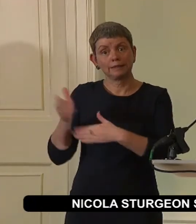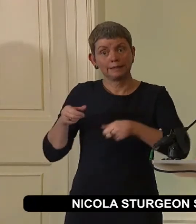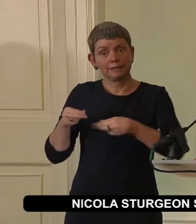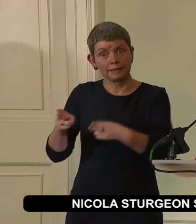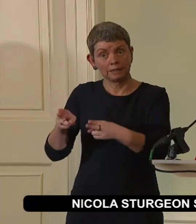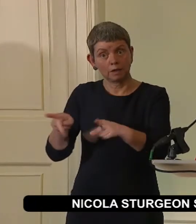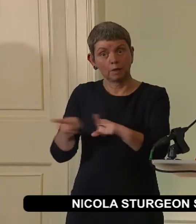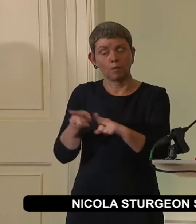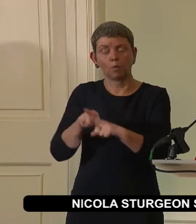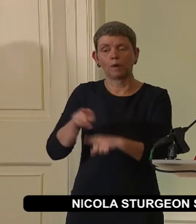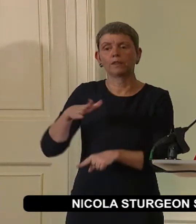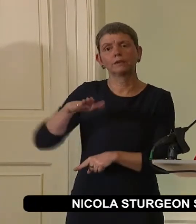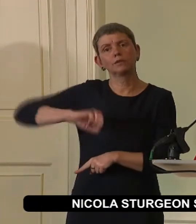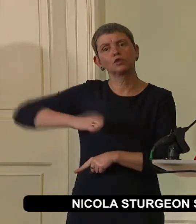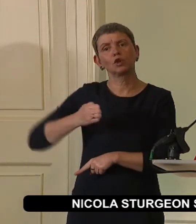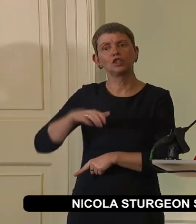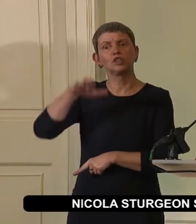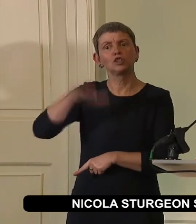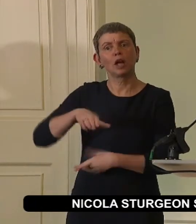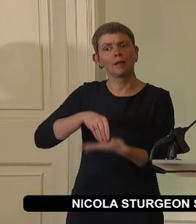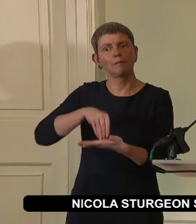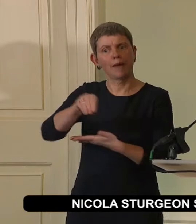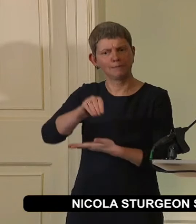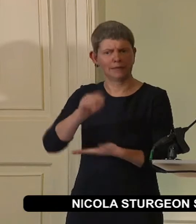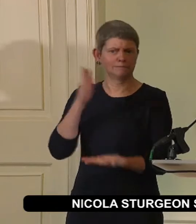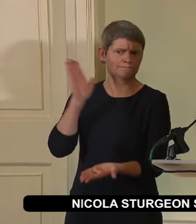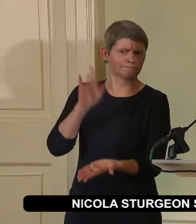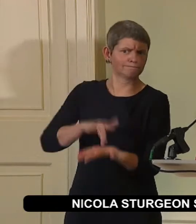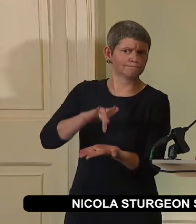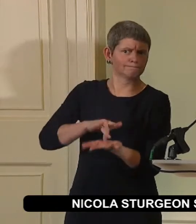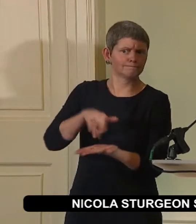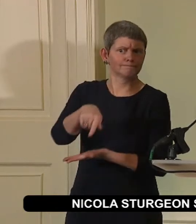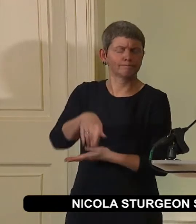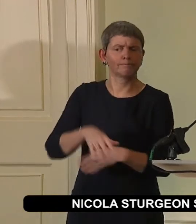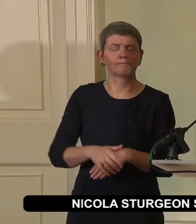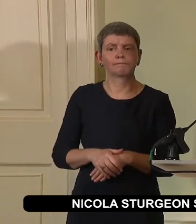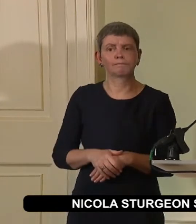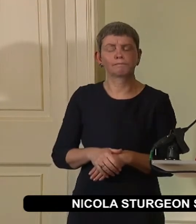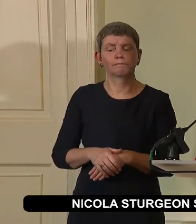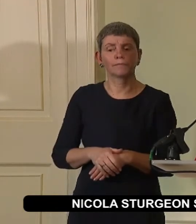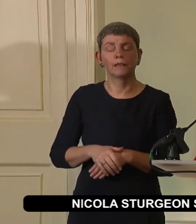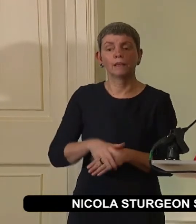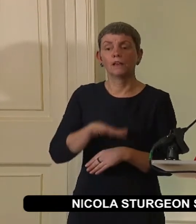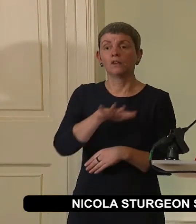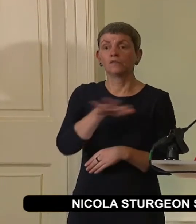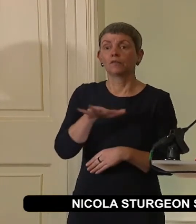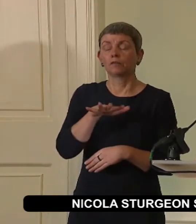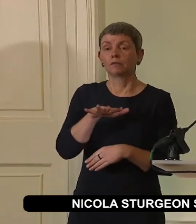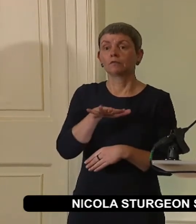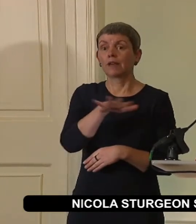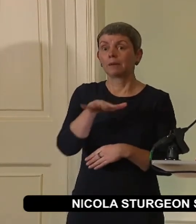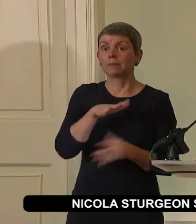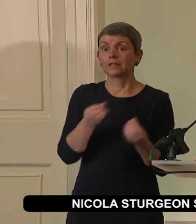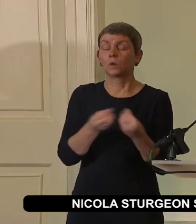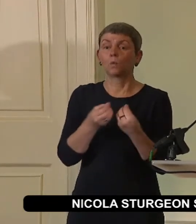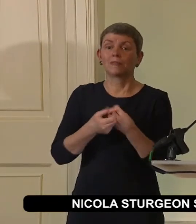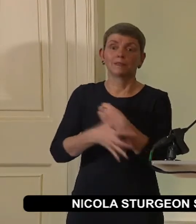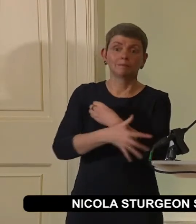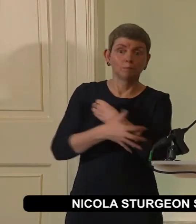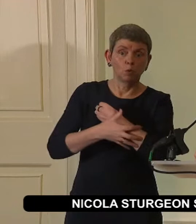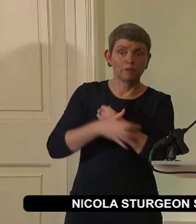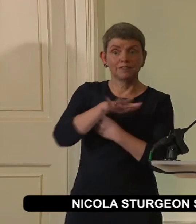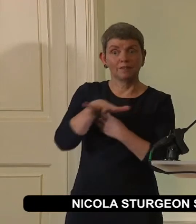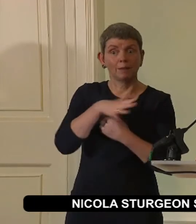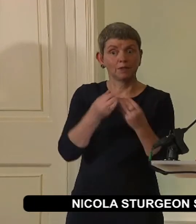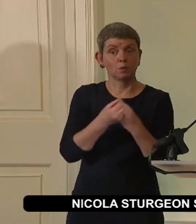heart. As the Institute for Fiscal Studies confirmed last week, the poorest families with children in Scotland are now £2,000 better off